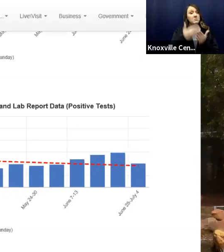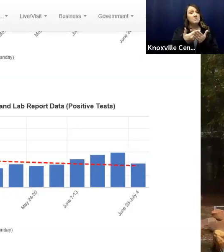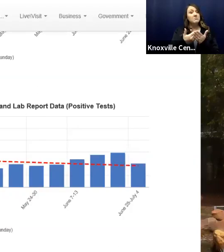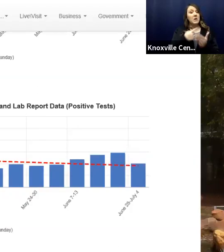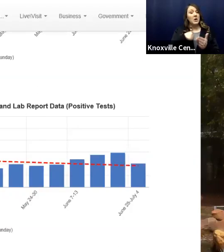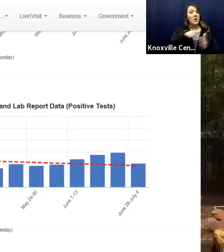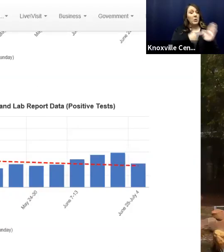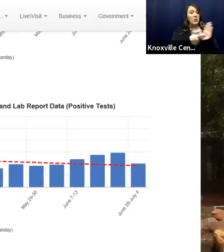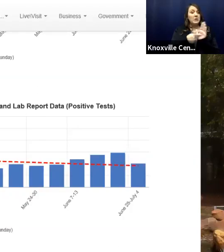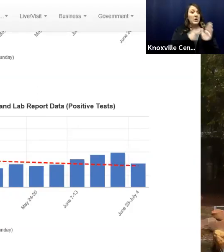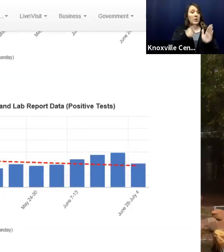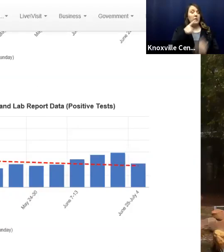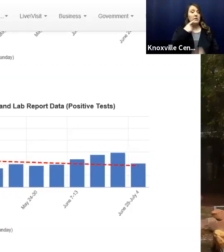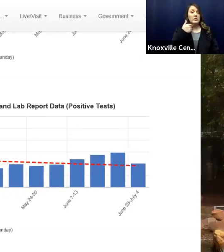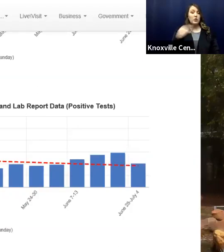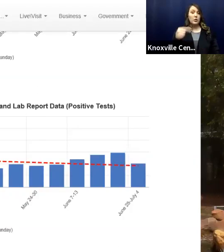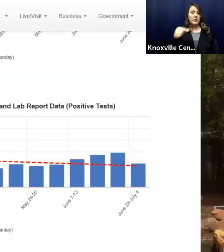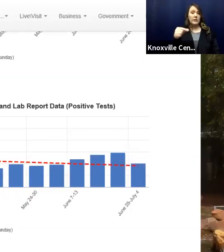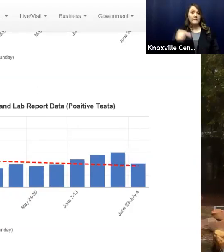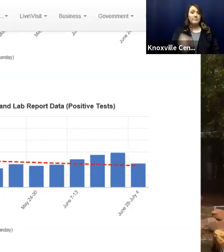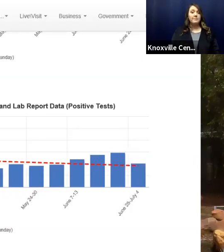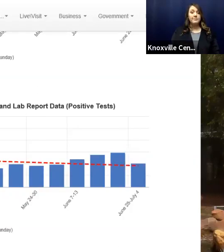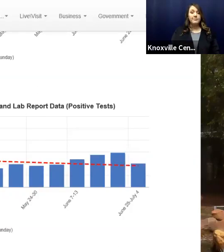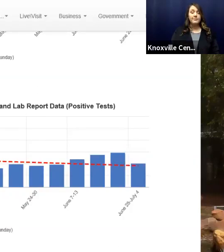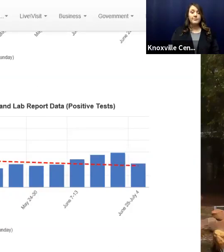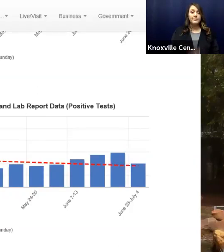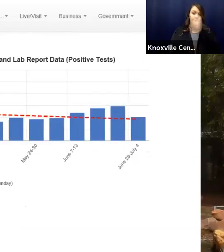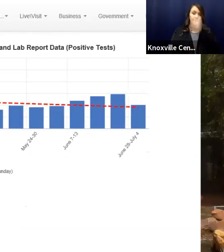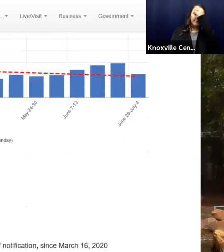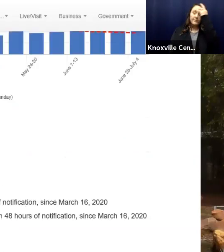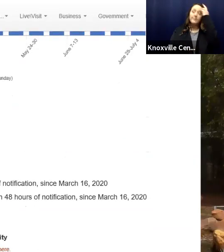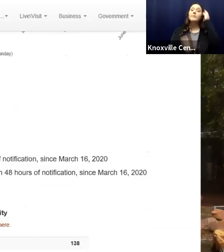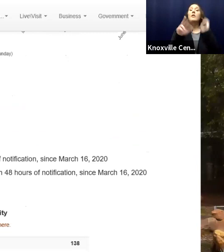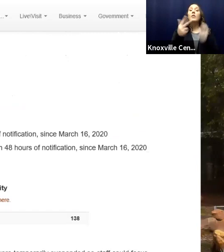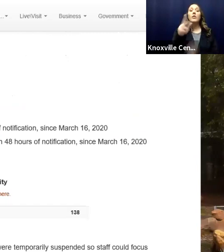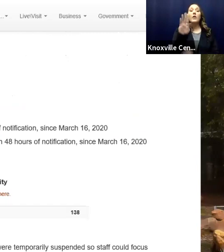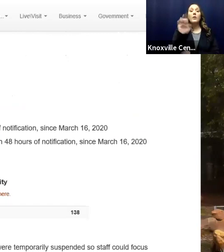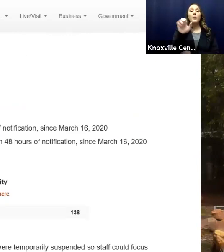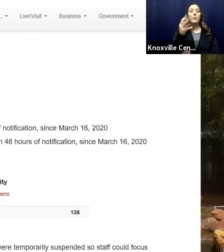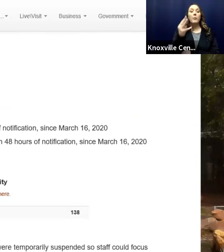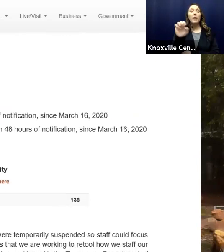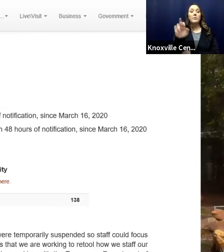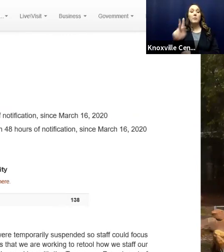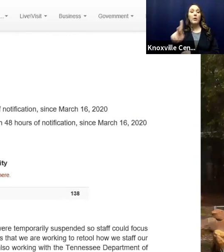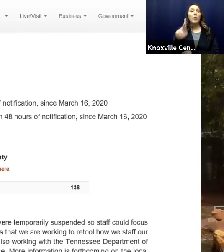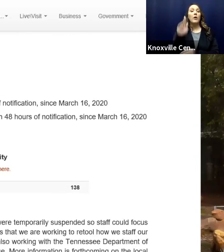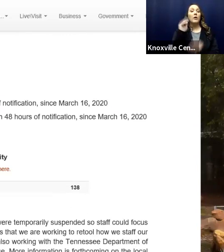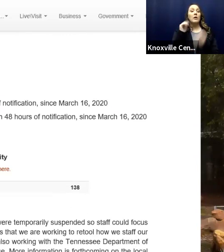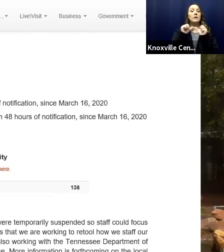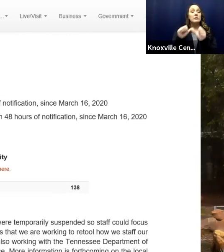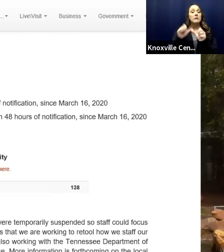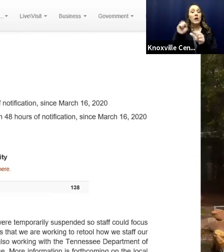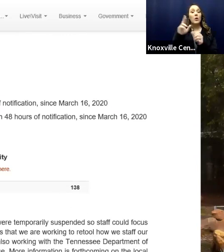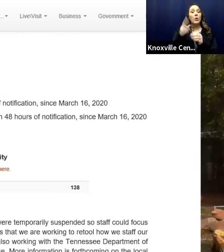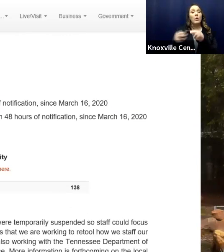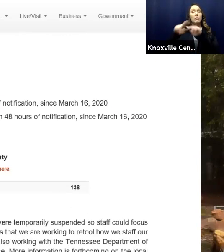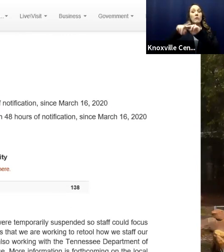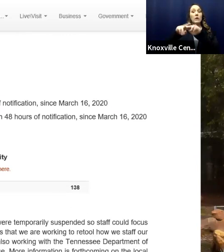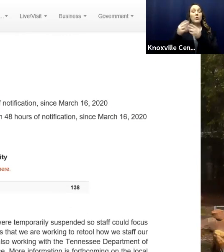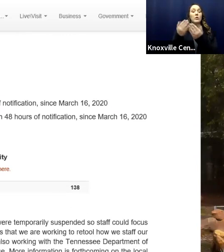this benchmark as green. Our third benchmark, sustained or increased public health